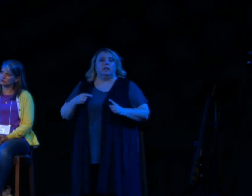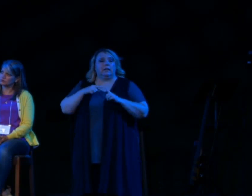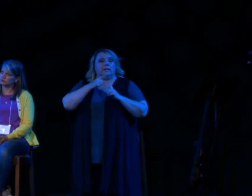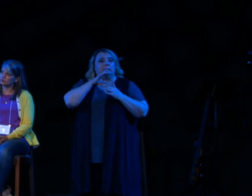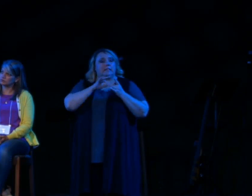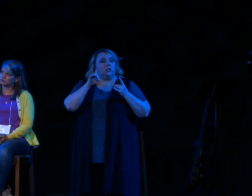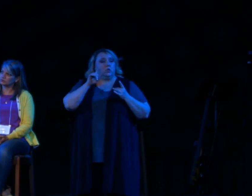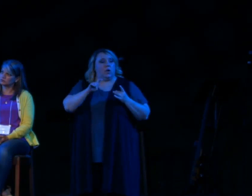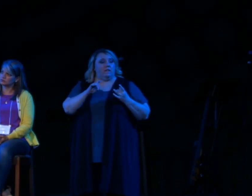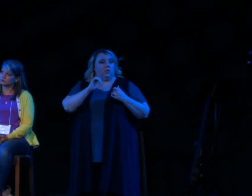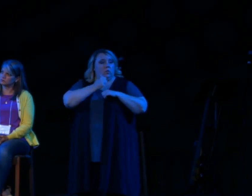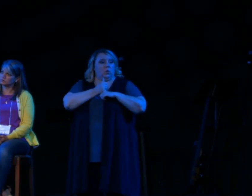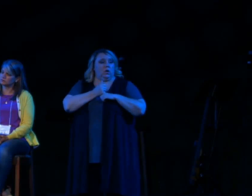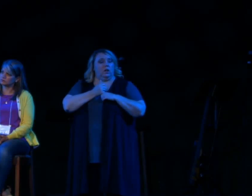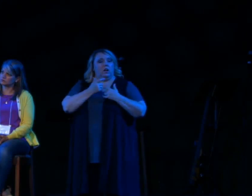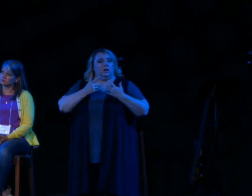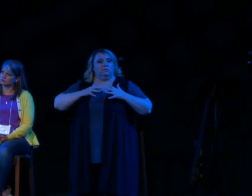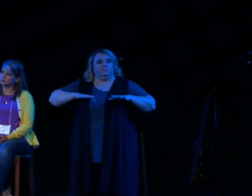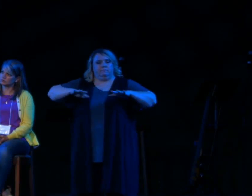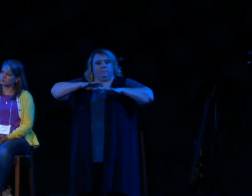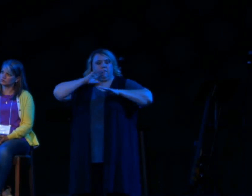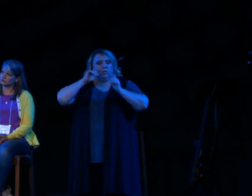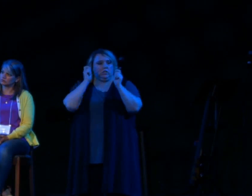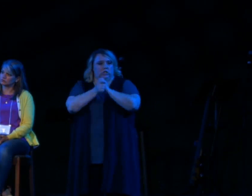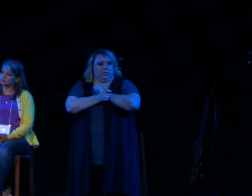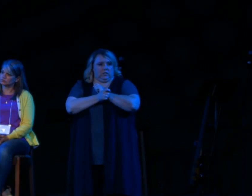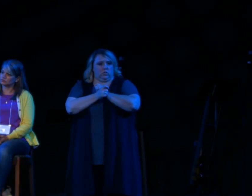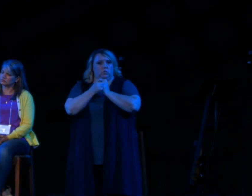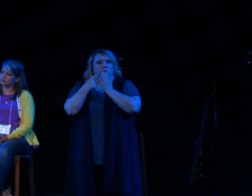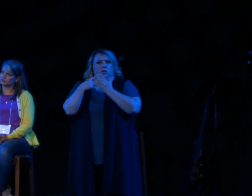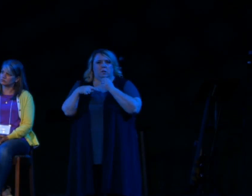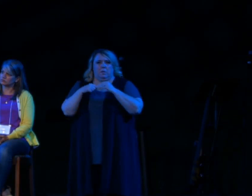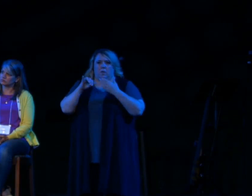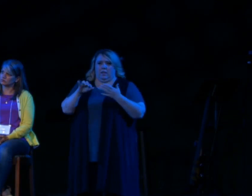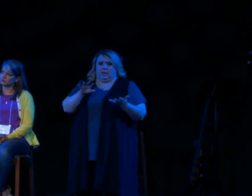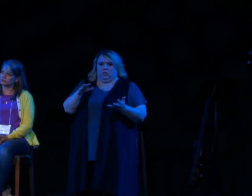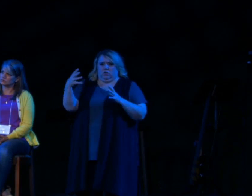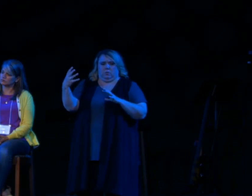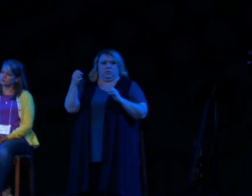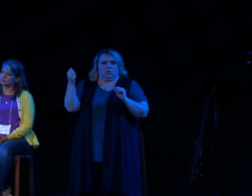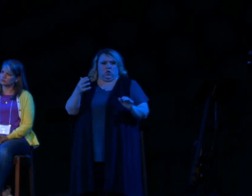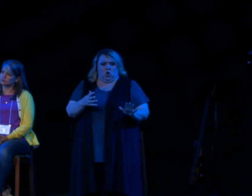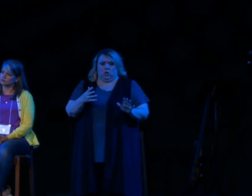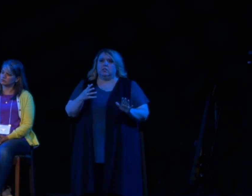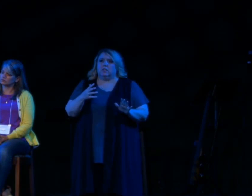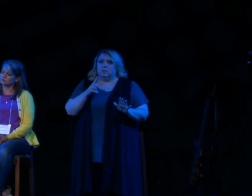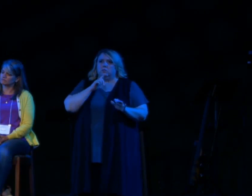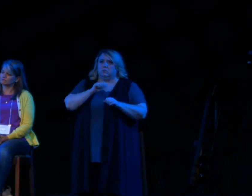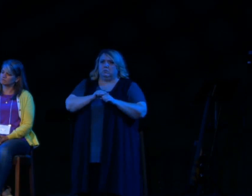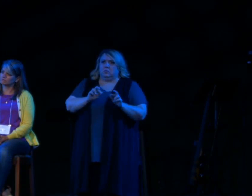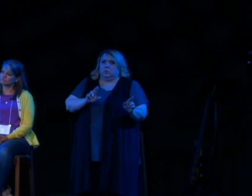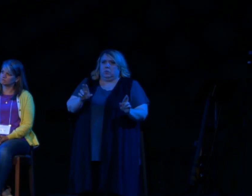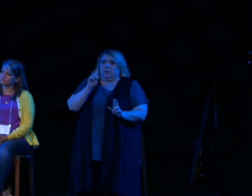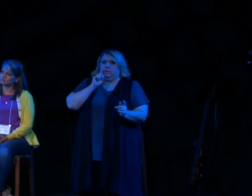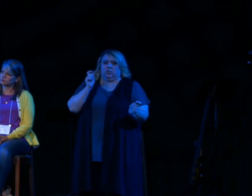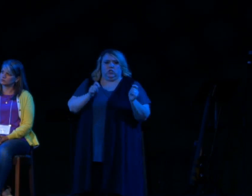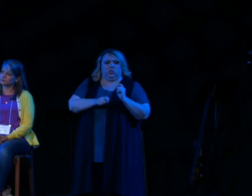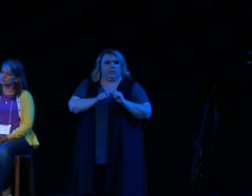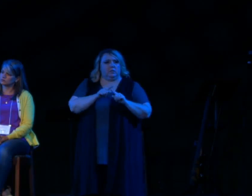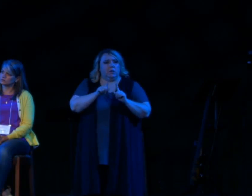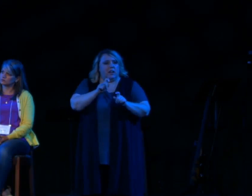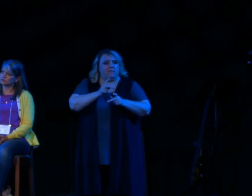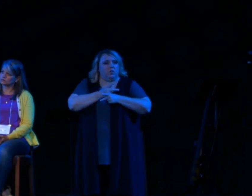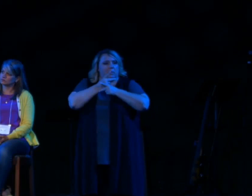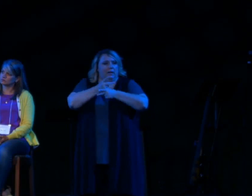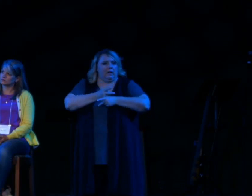to create a climate for change, which we're talking about now with with disturbance. I think that's creating this climate for change. But he says what you have to watch